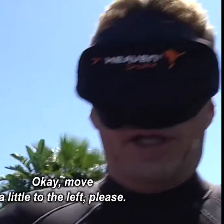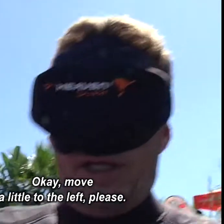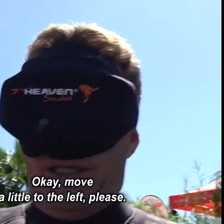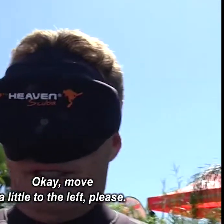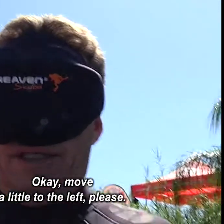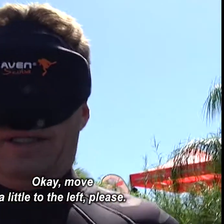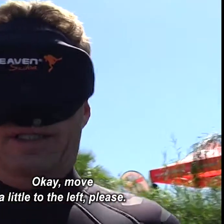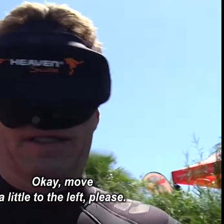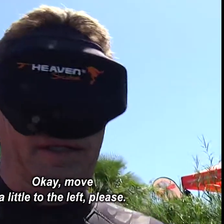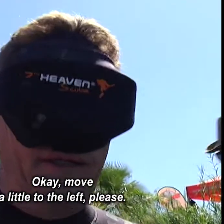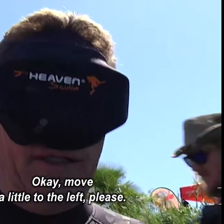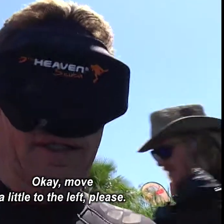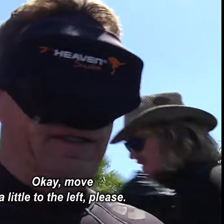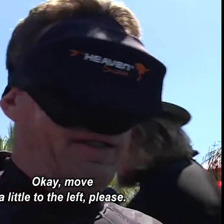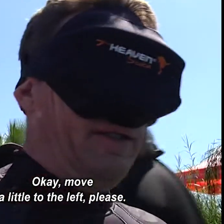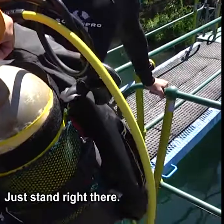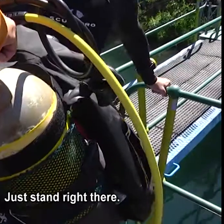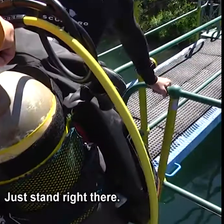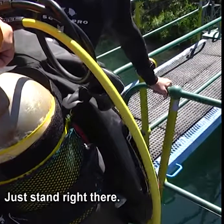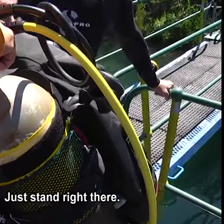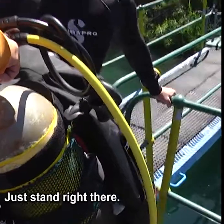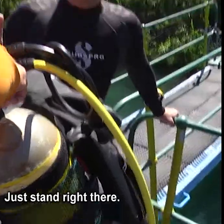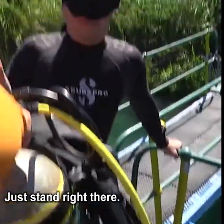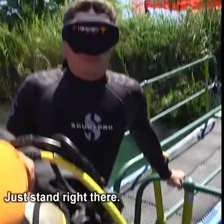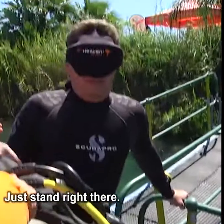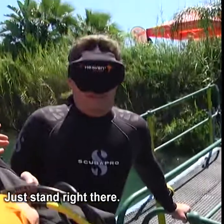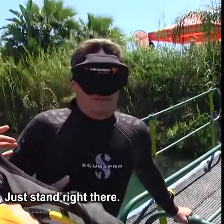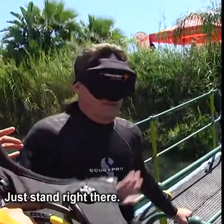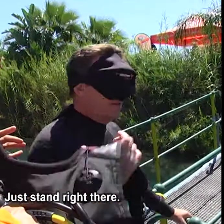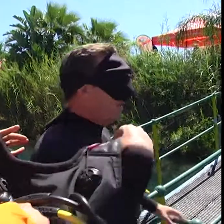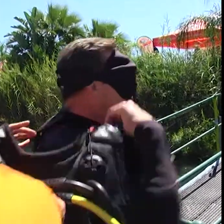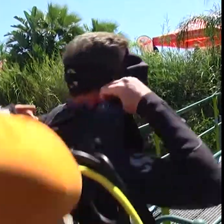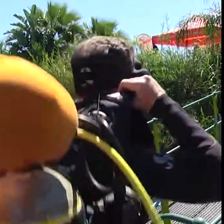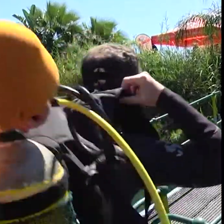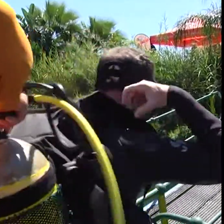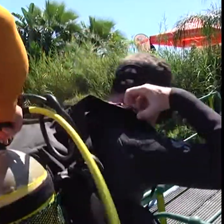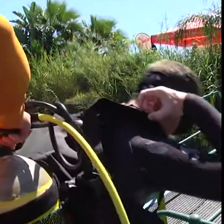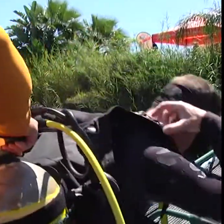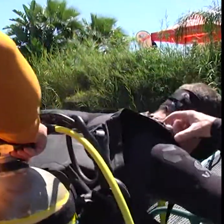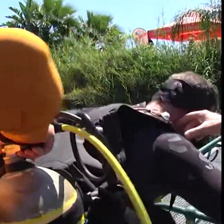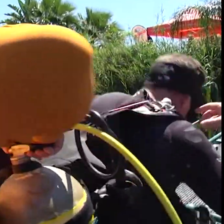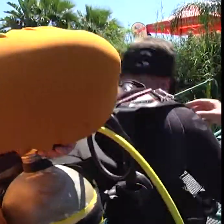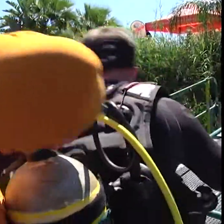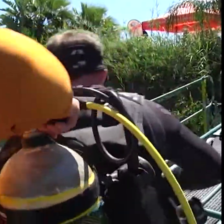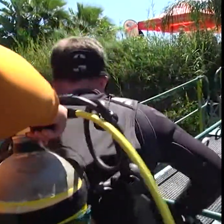I want you to just stand still, just go to your left a little bit. Stand right there. Just.